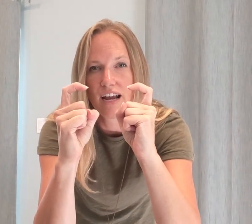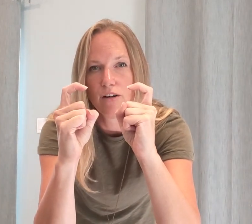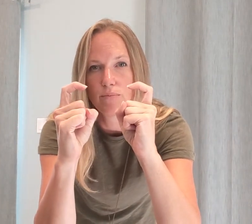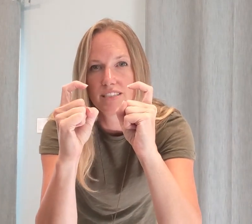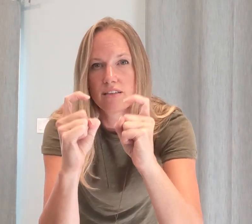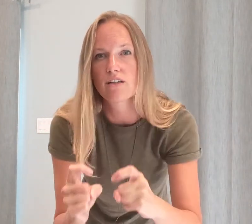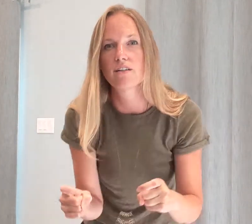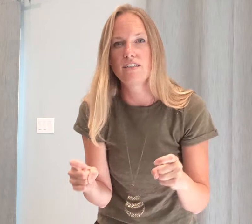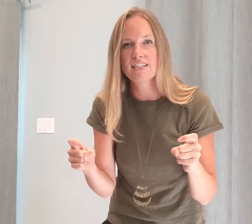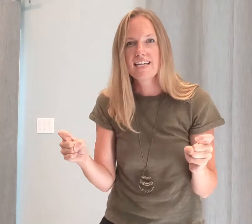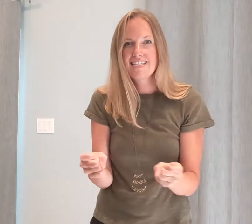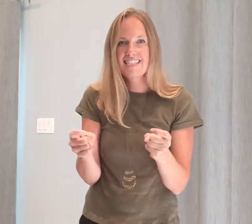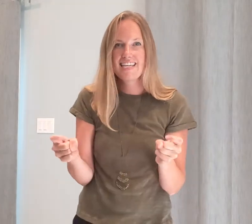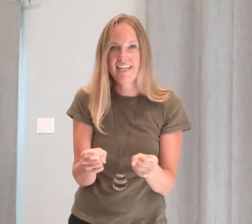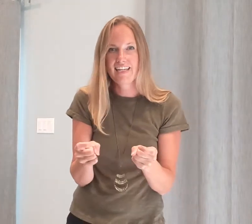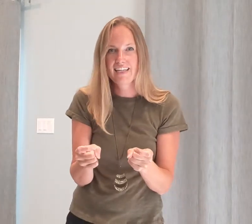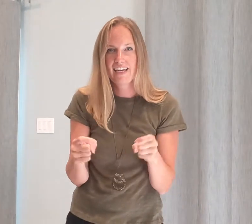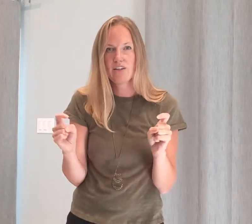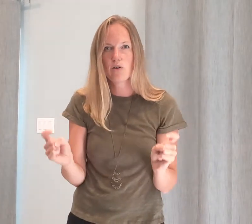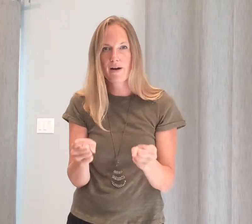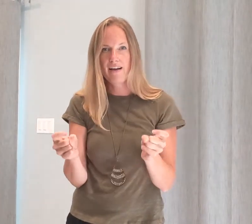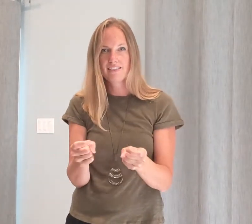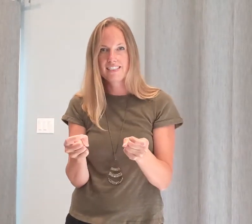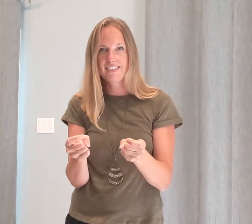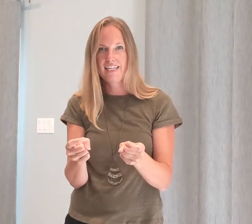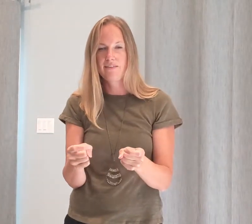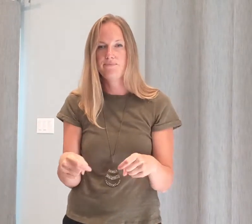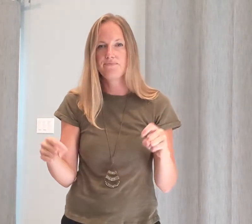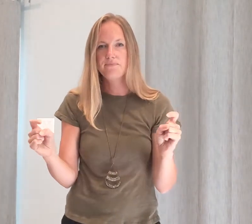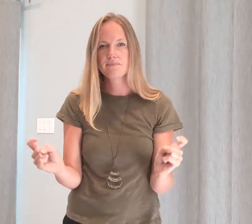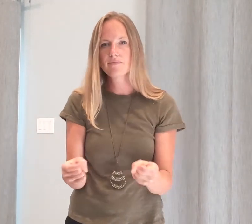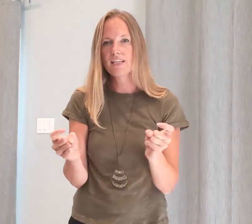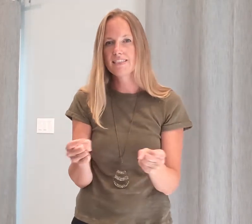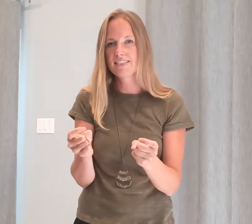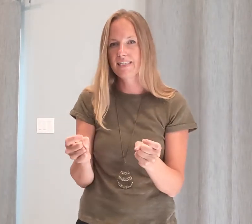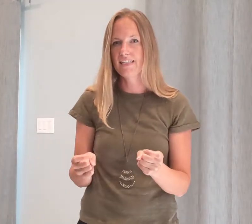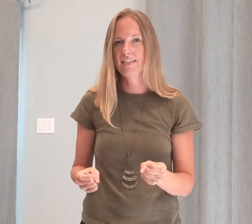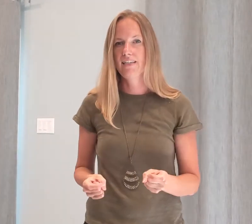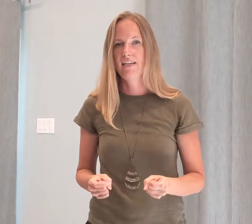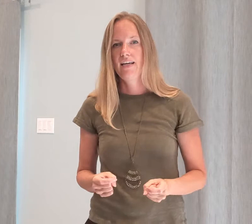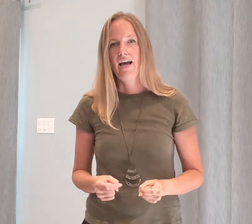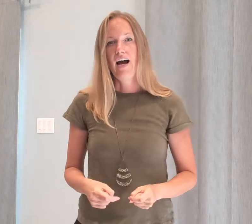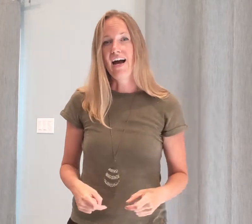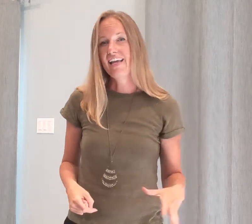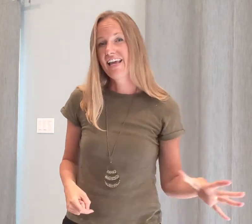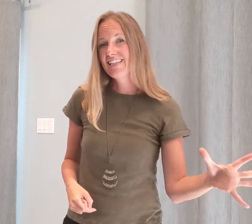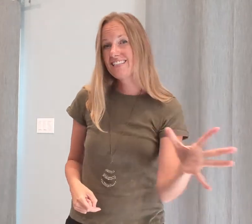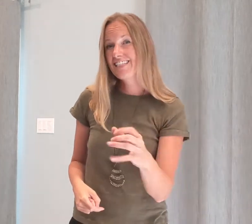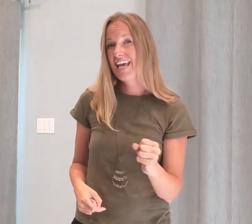out but still curled. Sin. Okay, you go around. Sin. Sin. I can't take